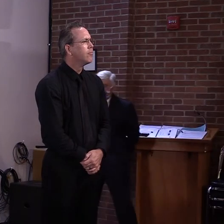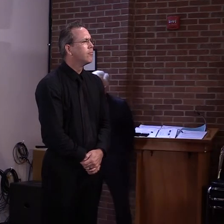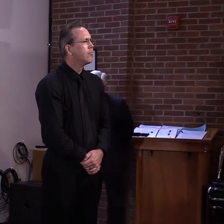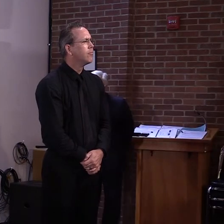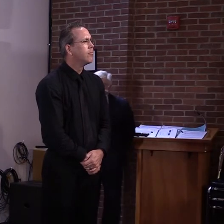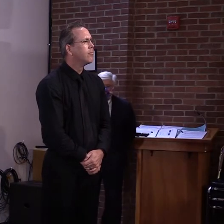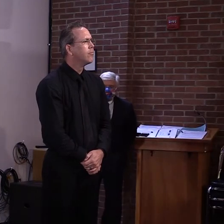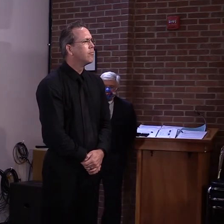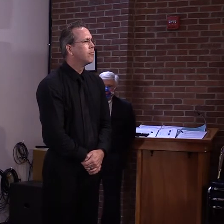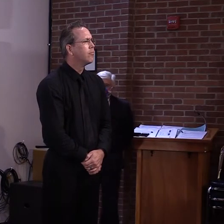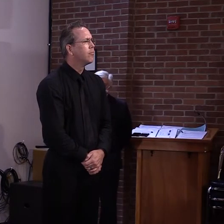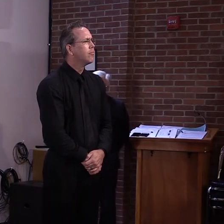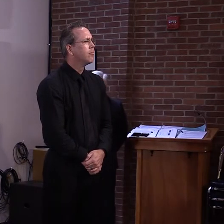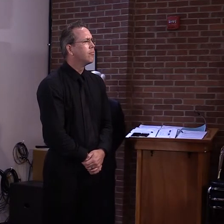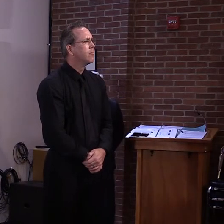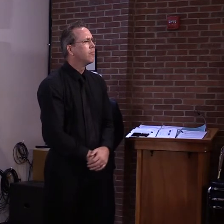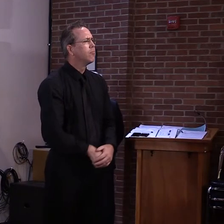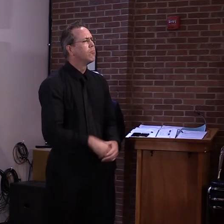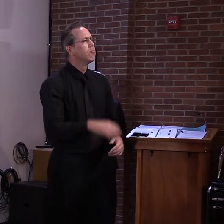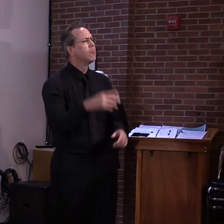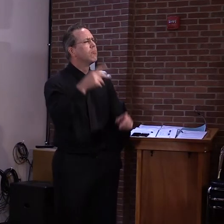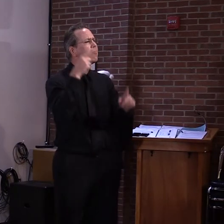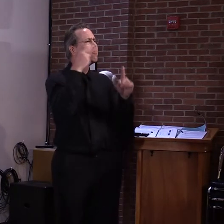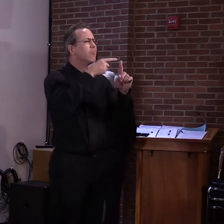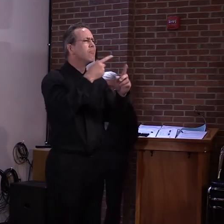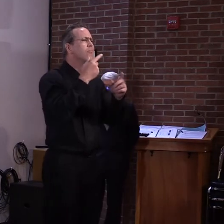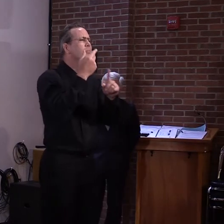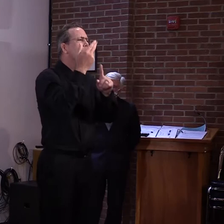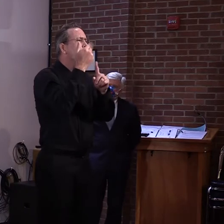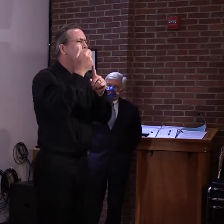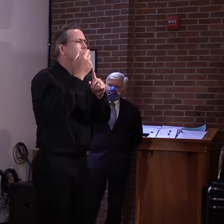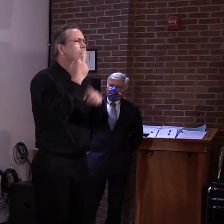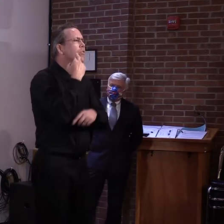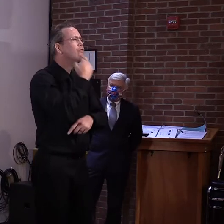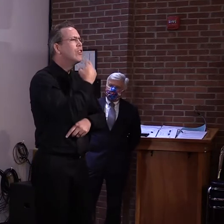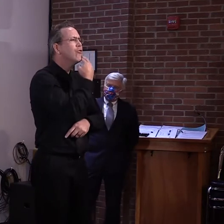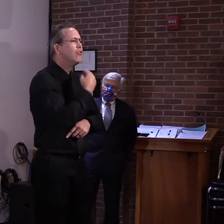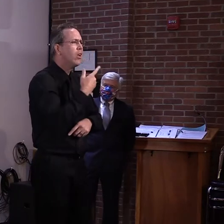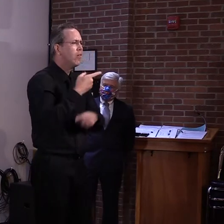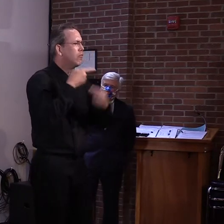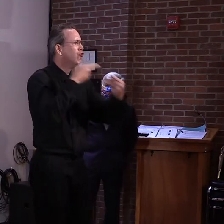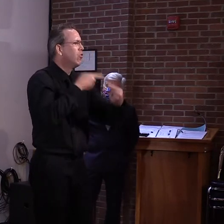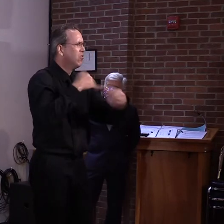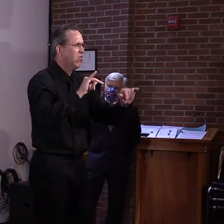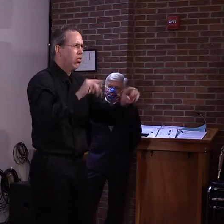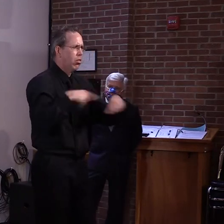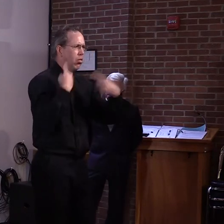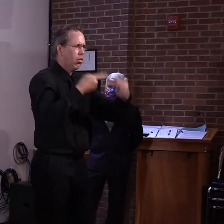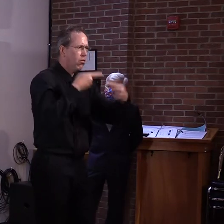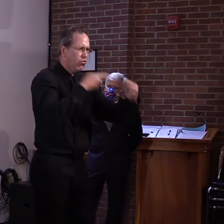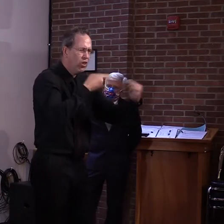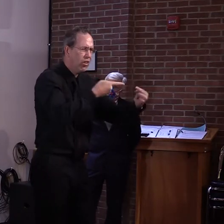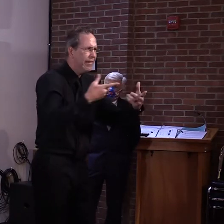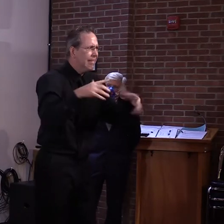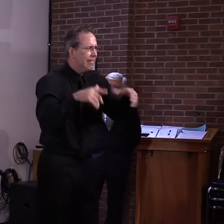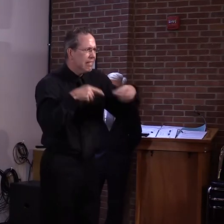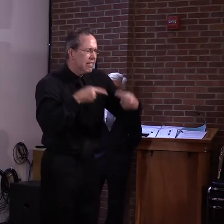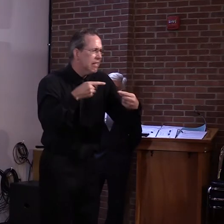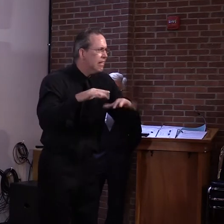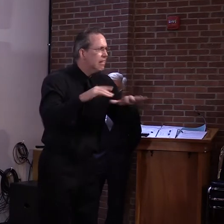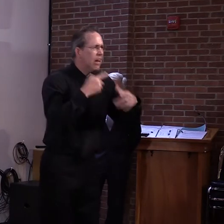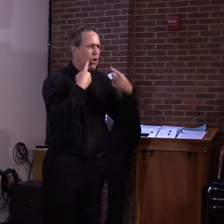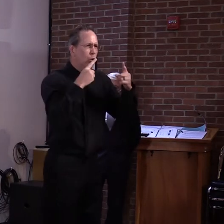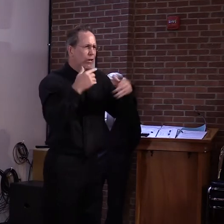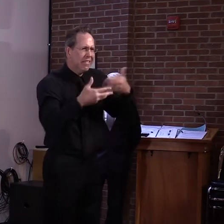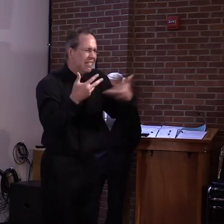related note, you know, with the weather getting colder, it's gonna be more difficult for people to eat outside. And I'm wondering if you guys have any plans to increase the capacity limits